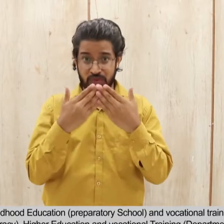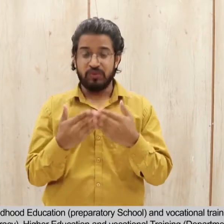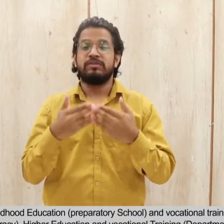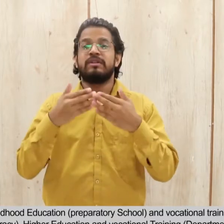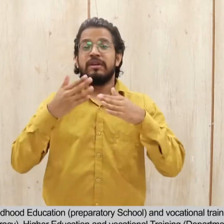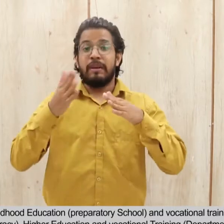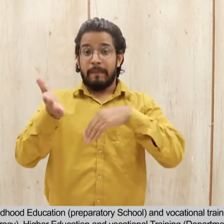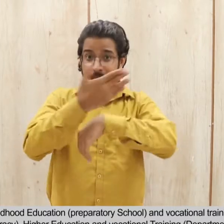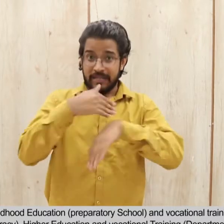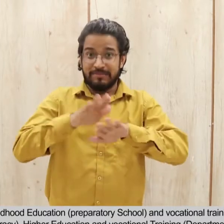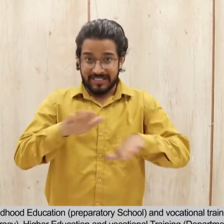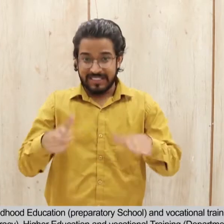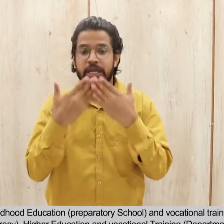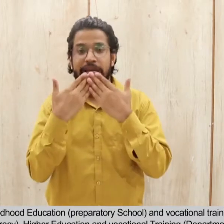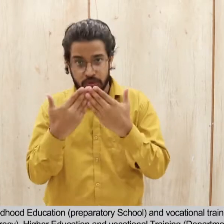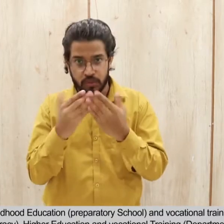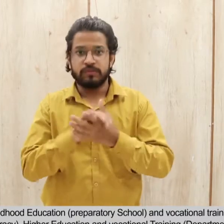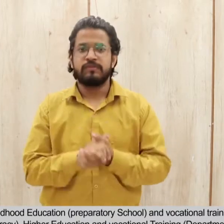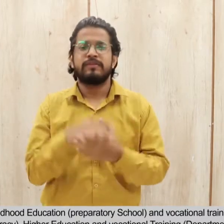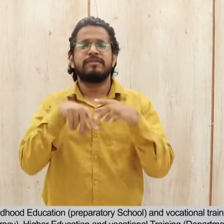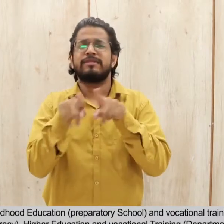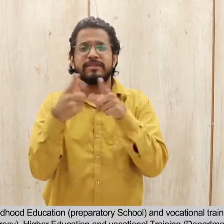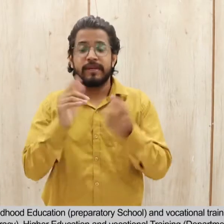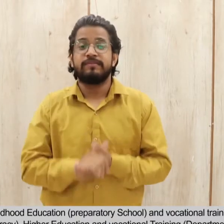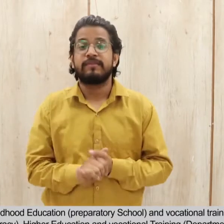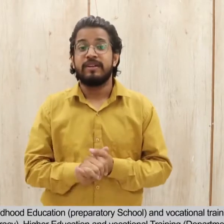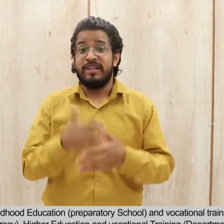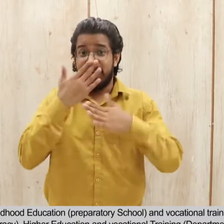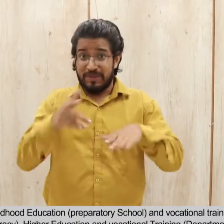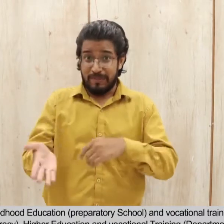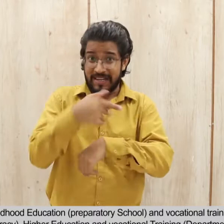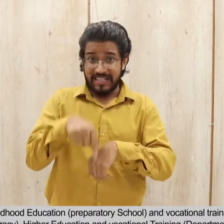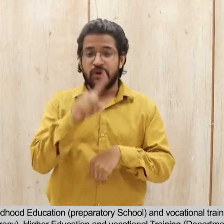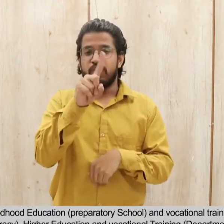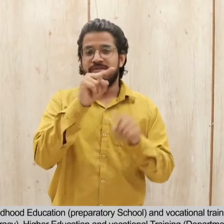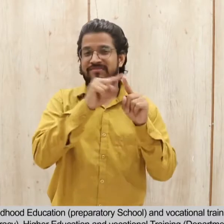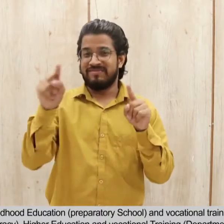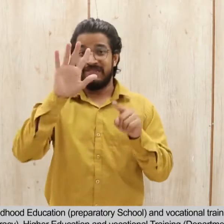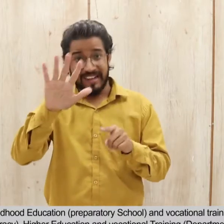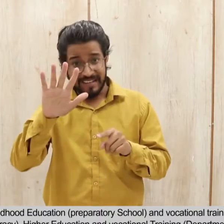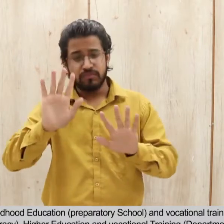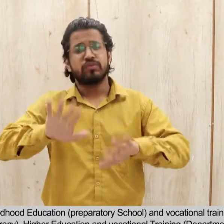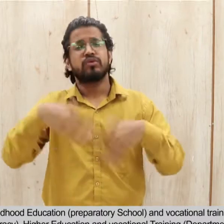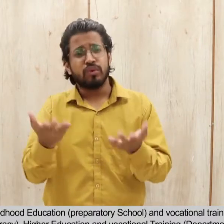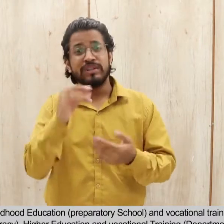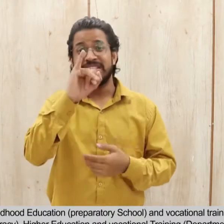Ministry of Education, Early Childhood Education, Preparatory School, and Vocational Training and